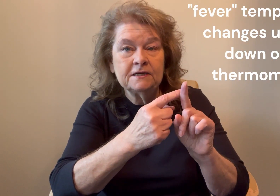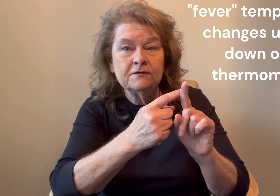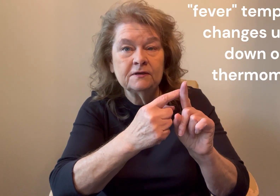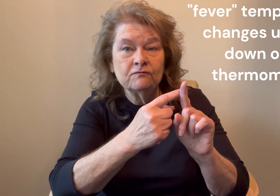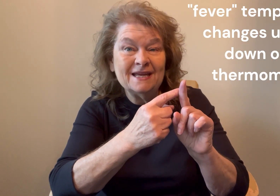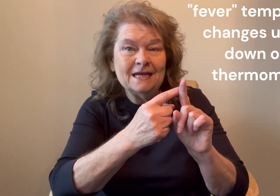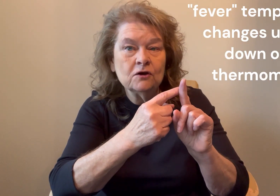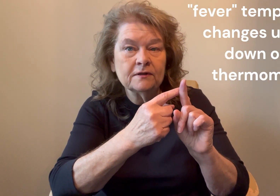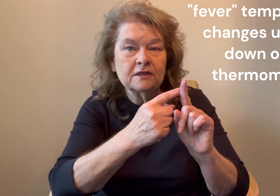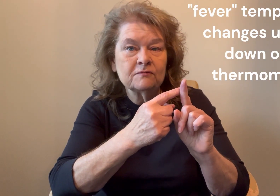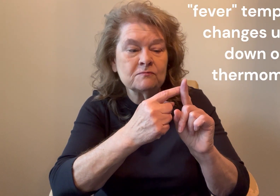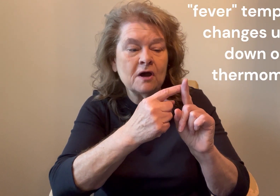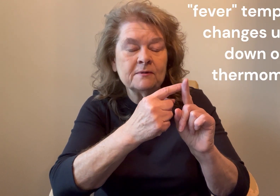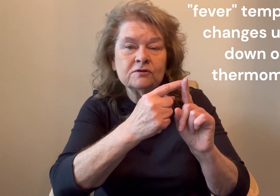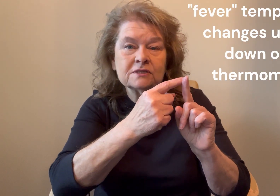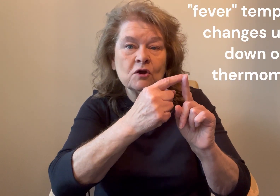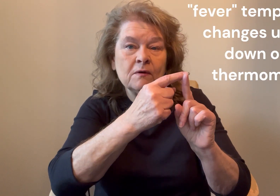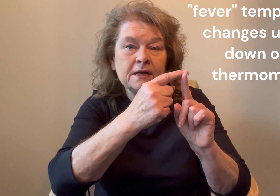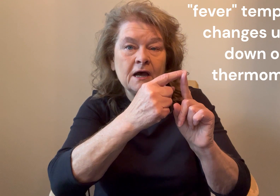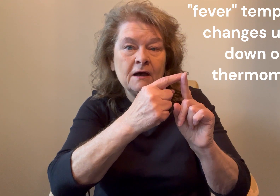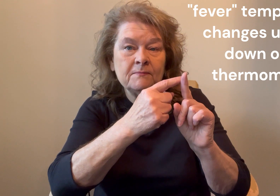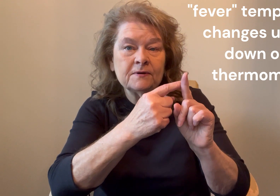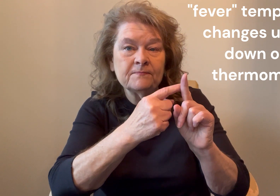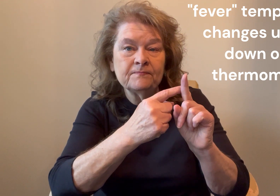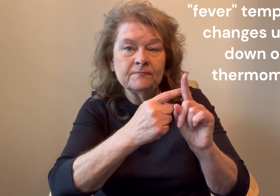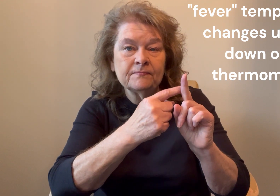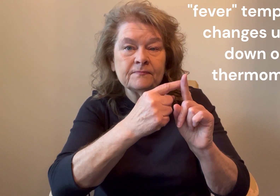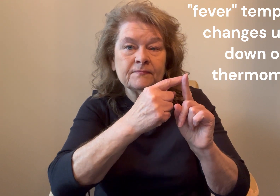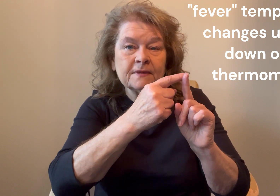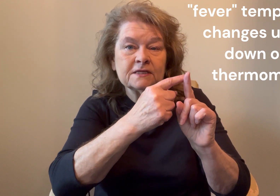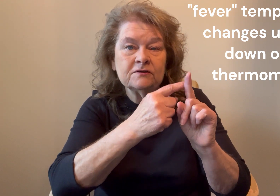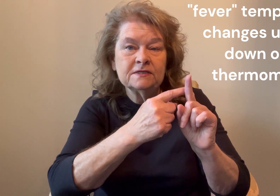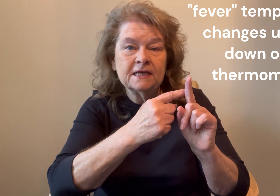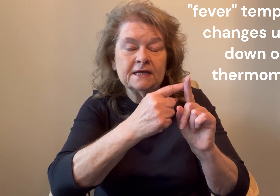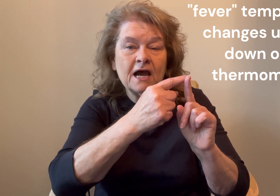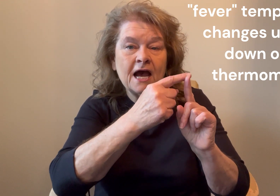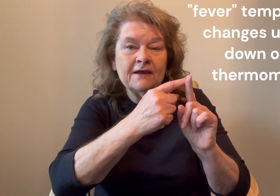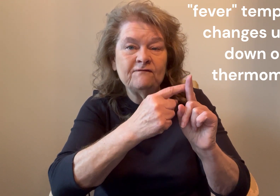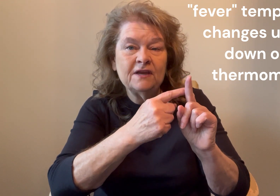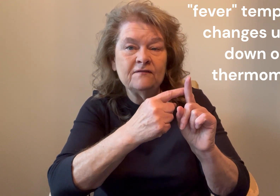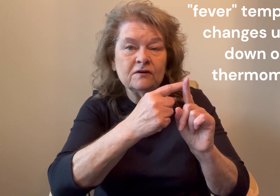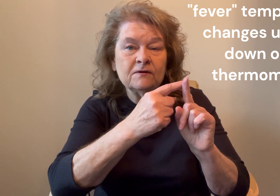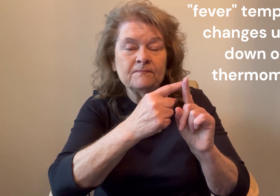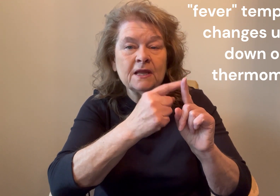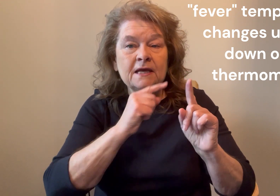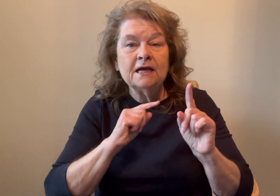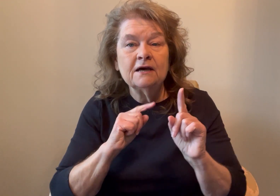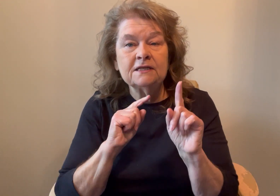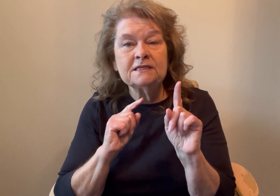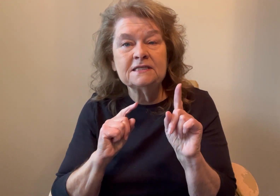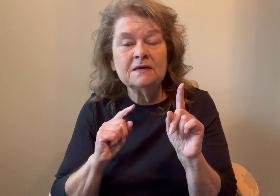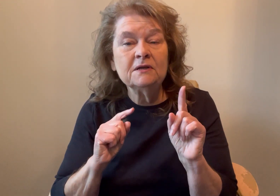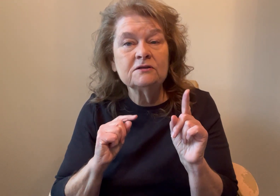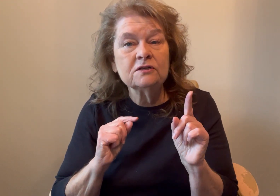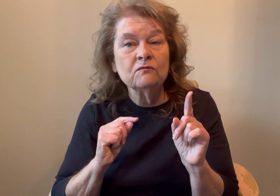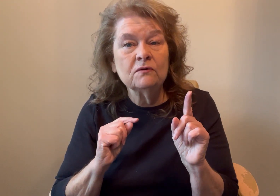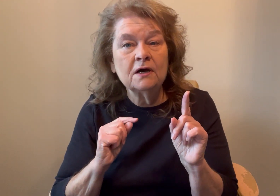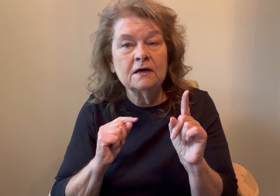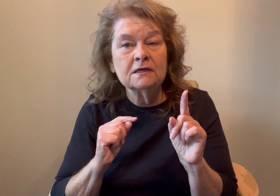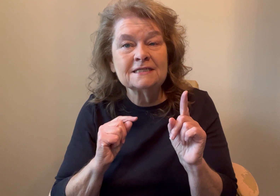the reading on the thermometer is going up. So you're saying high fever. Now this is similar to the sign